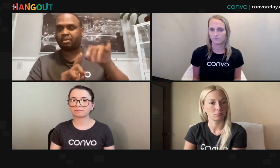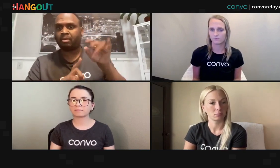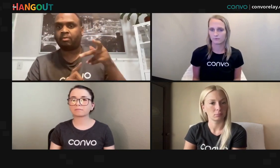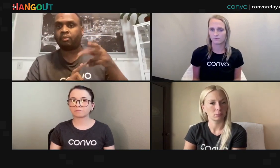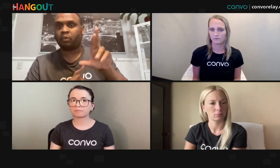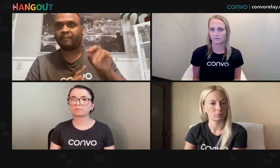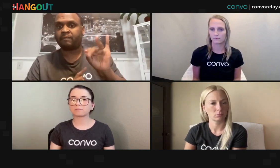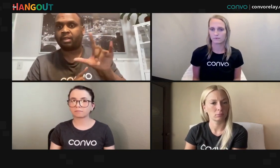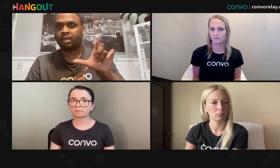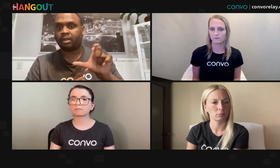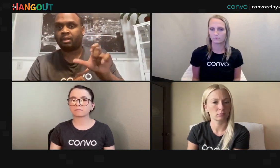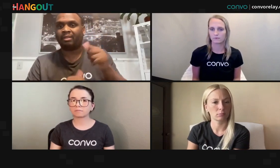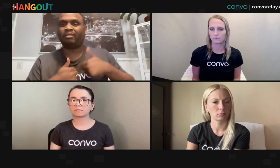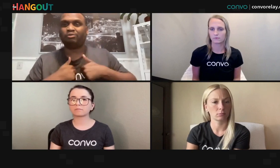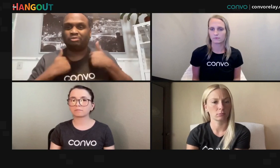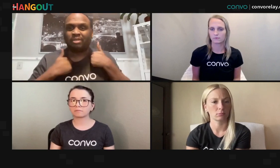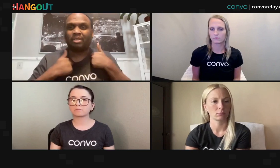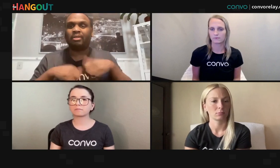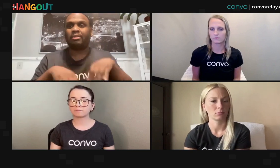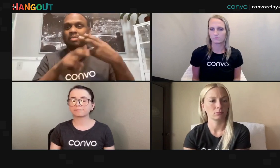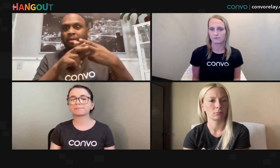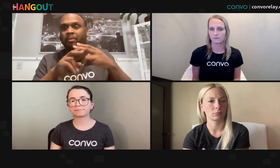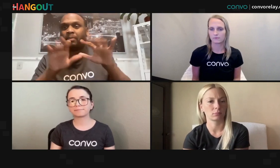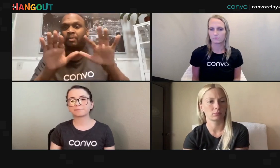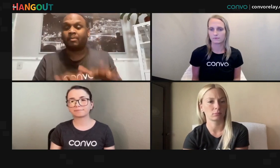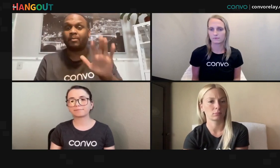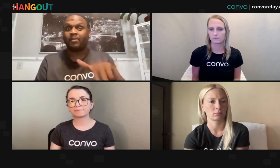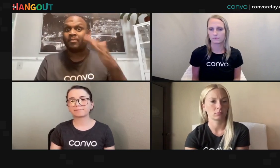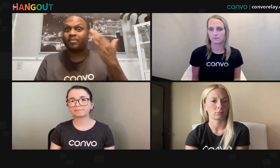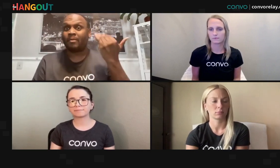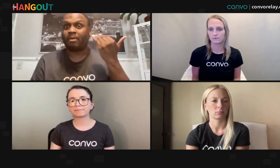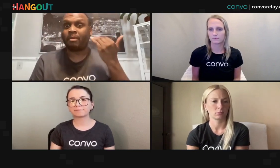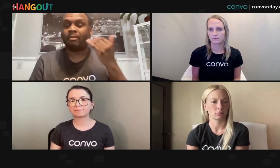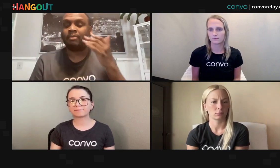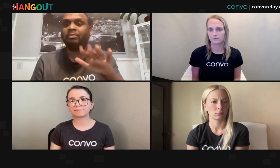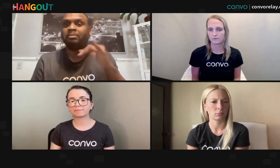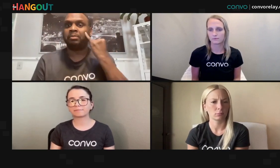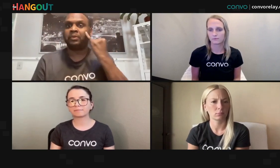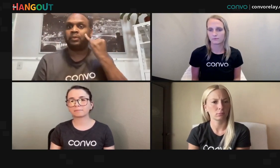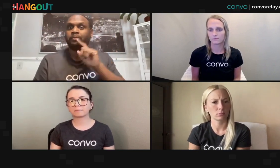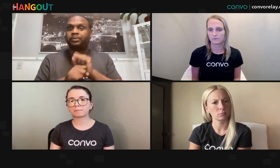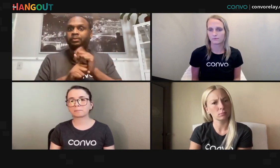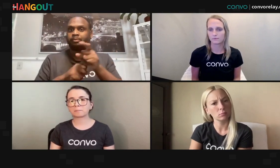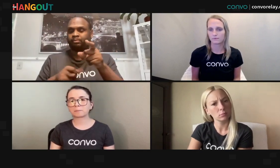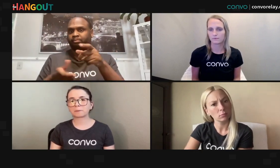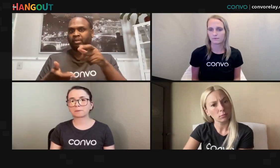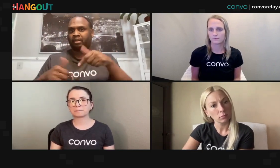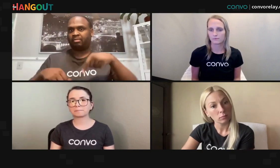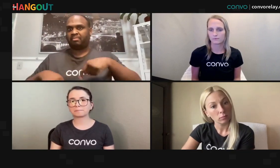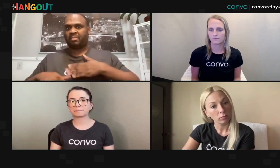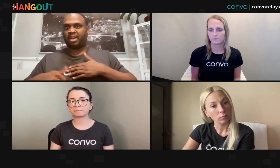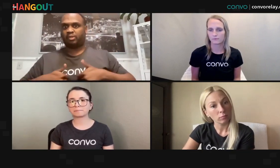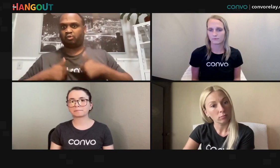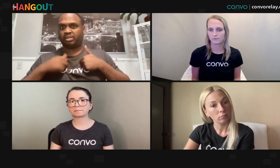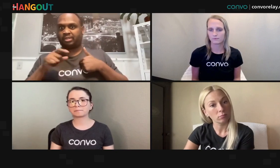So I understand the information about the two numbers and the profile and the customer name.